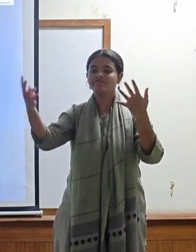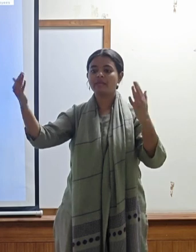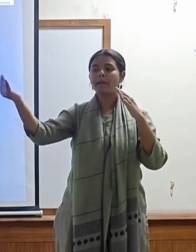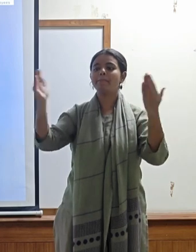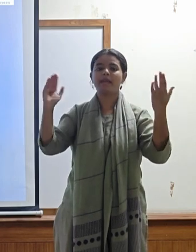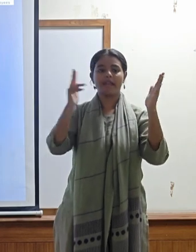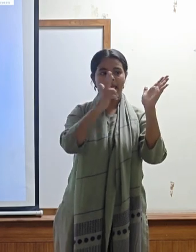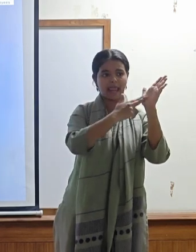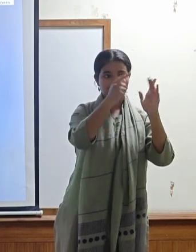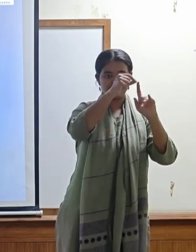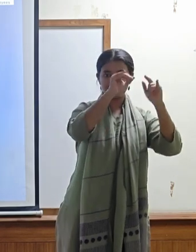the difference.